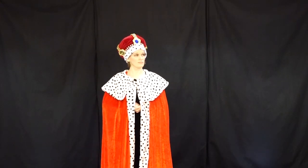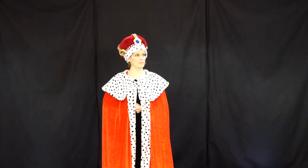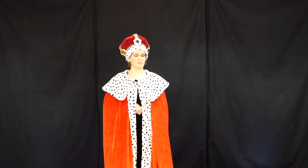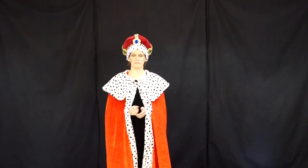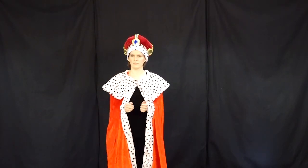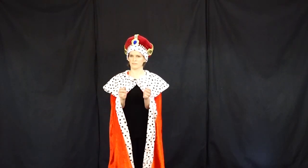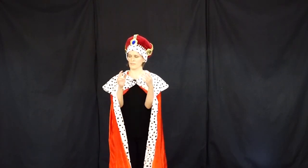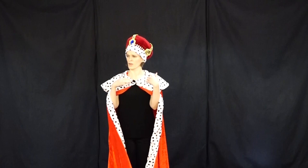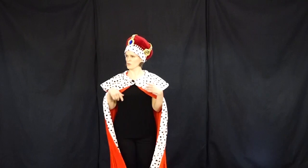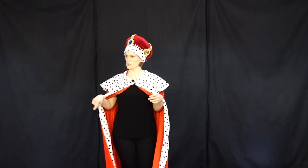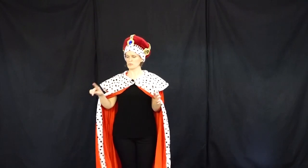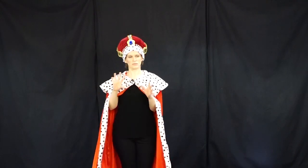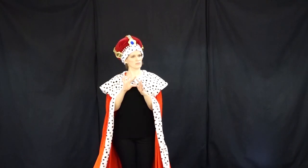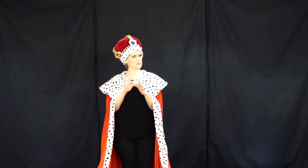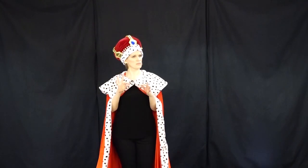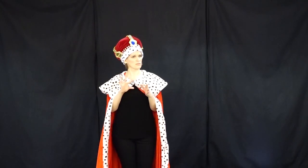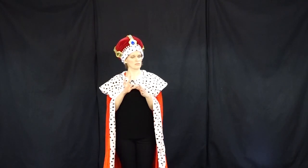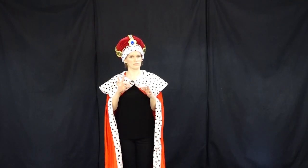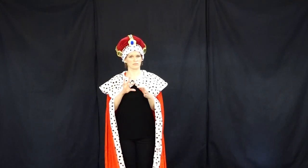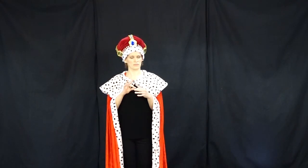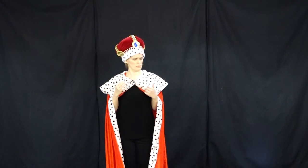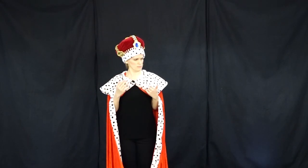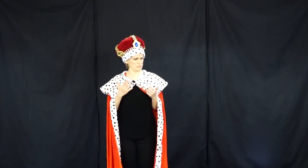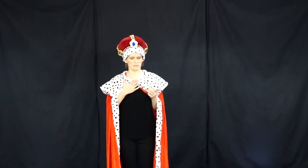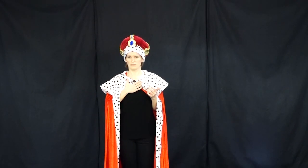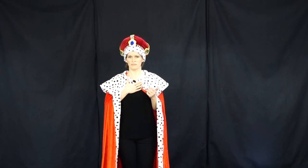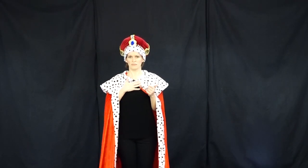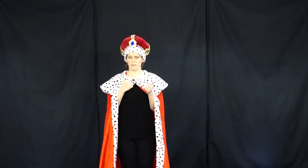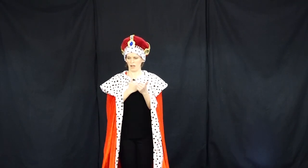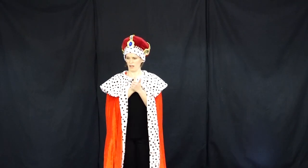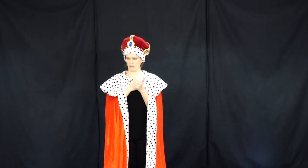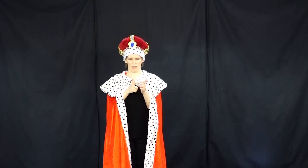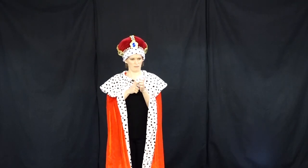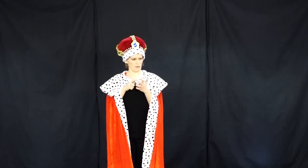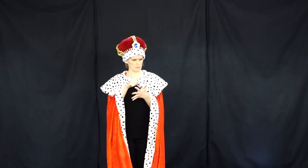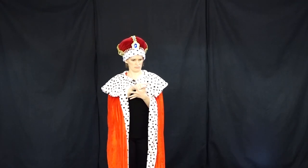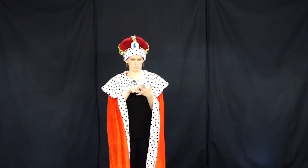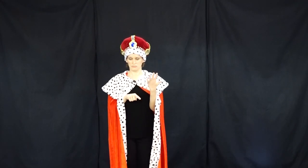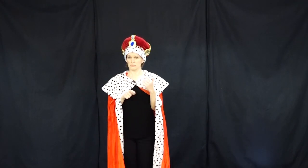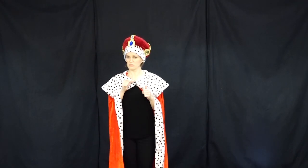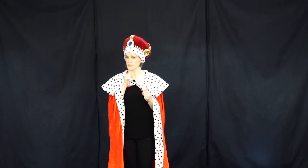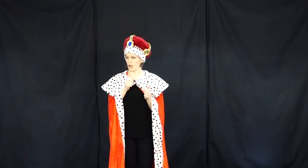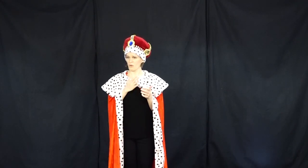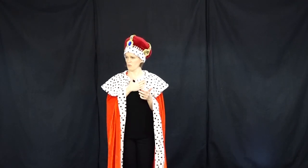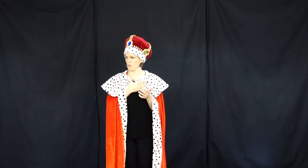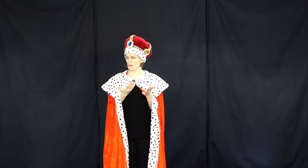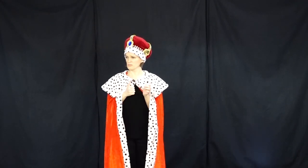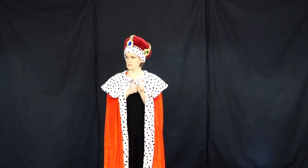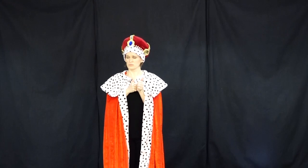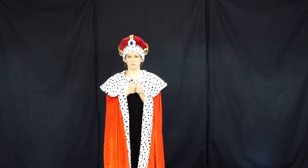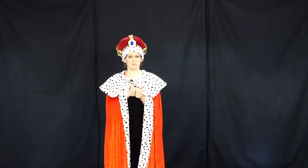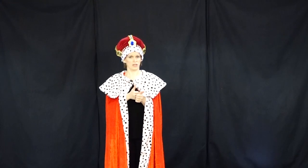You say the price of my love is not a price that you're willing to